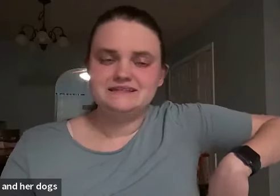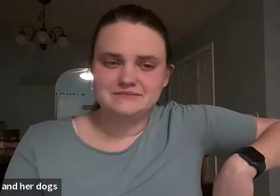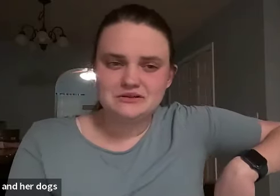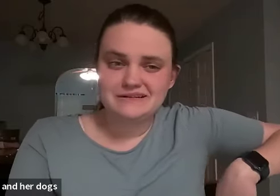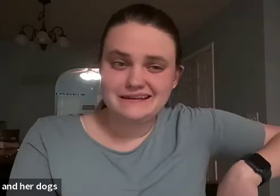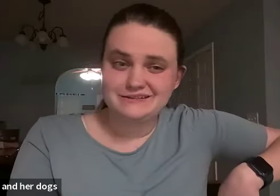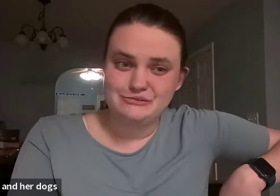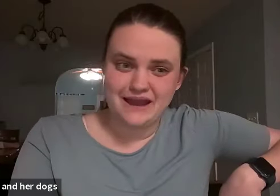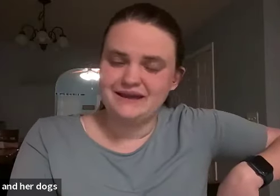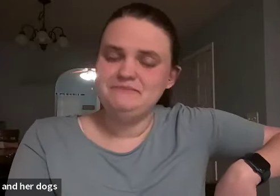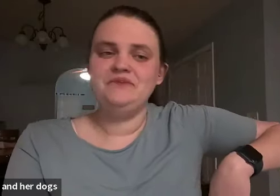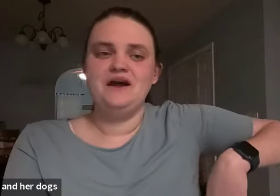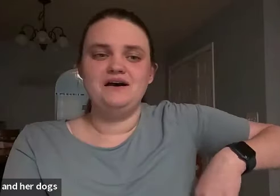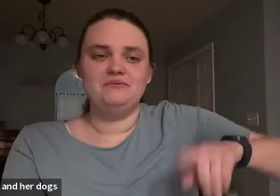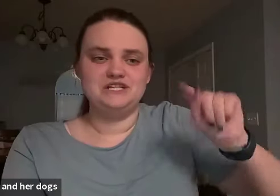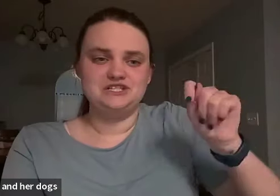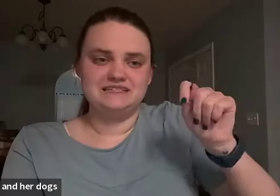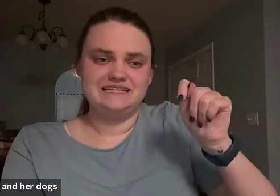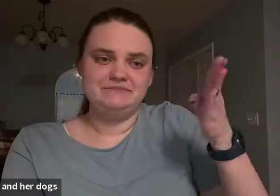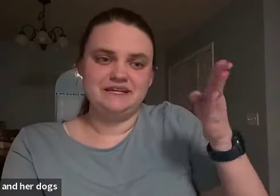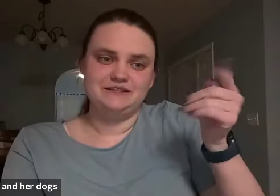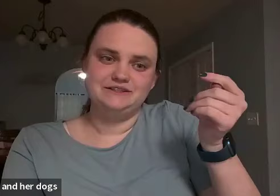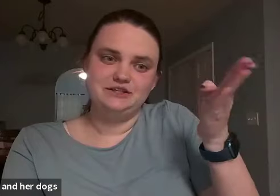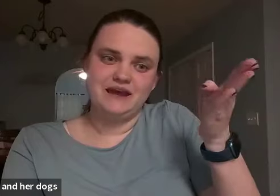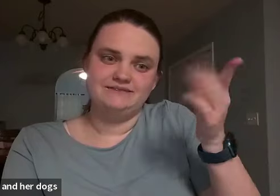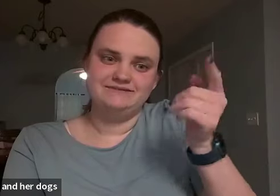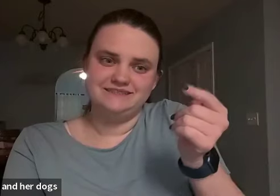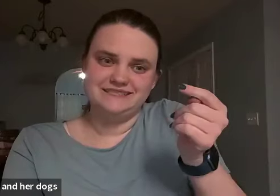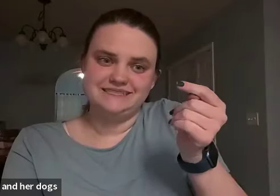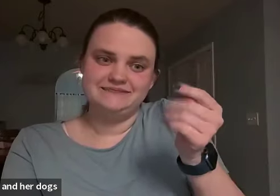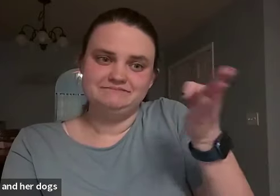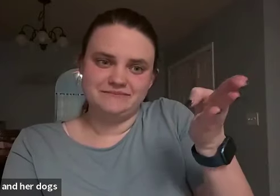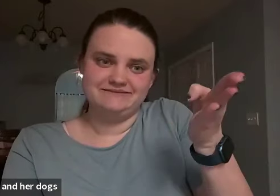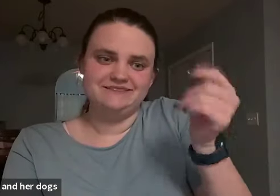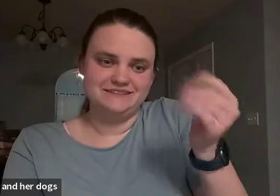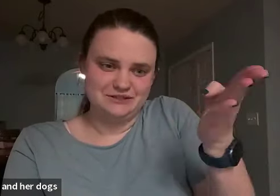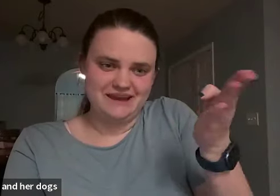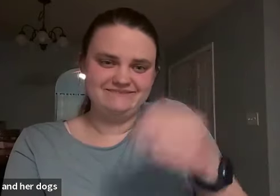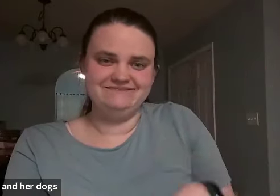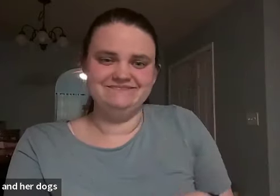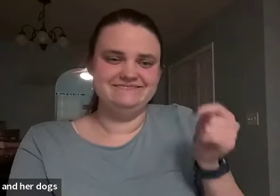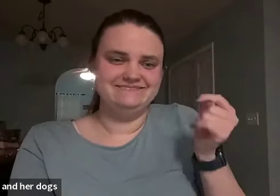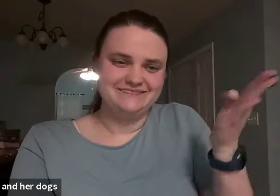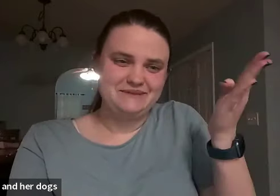Is similar to like too bad, which is just TB, too bad, TB, too bad, too